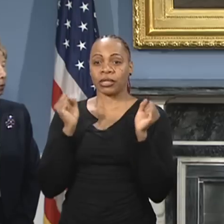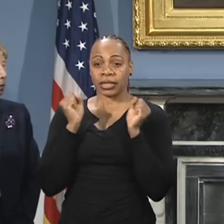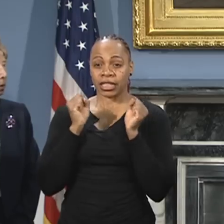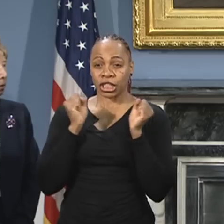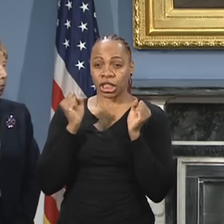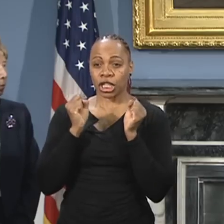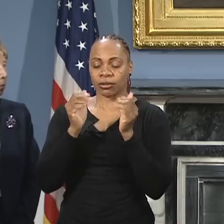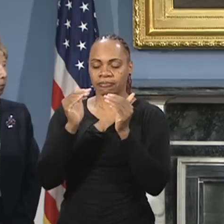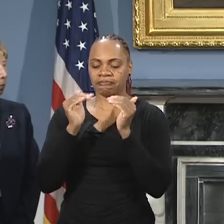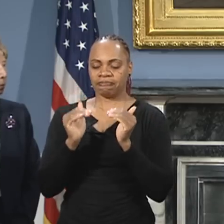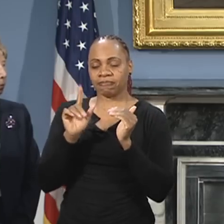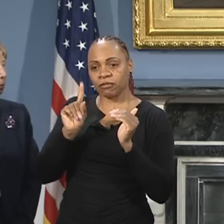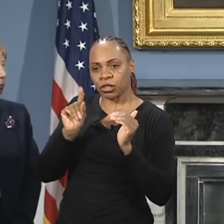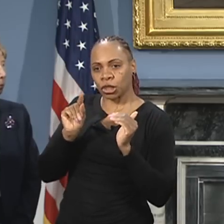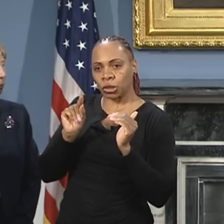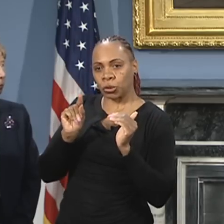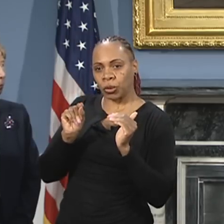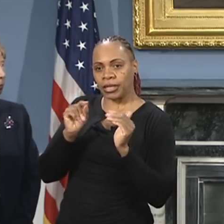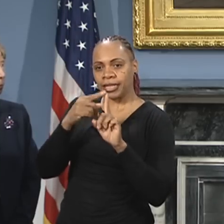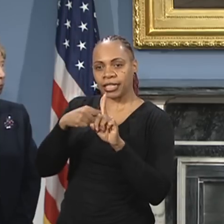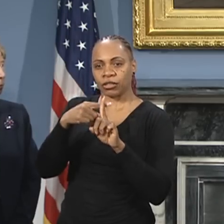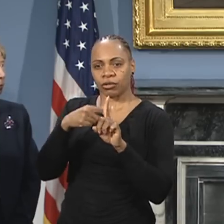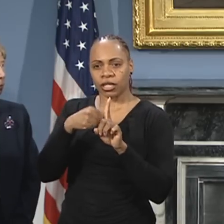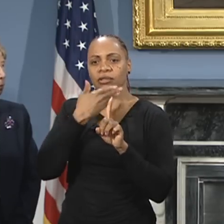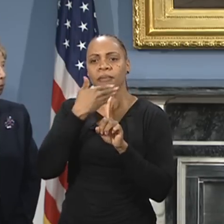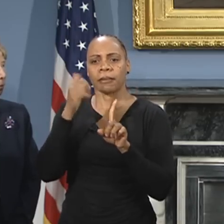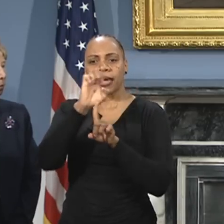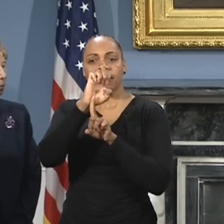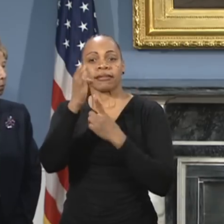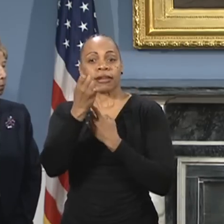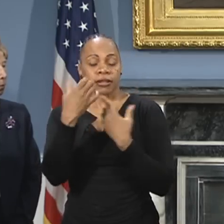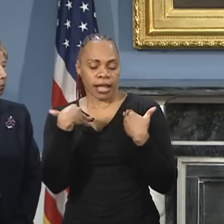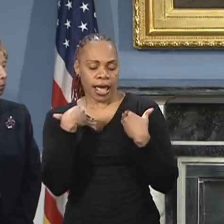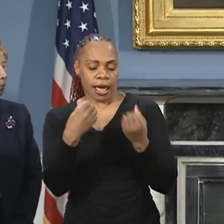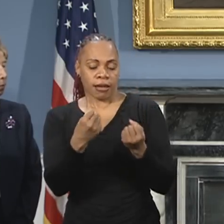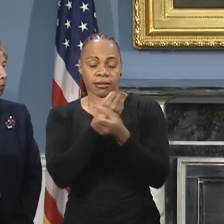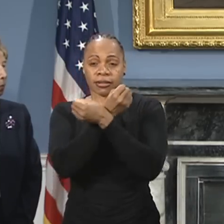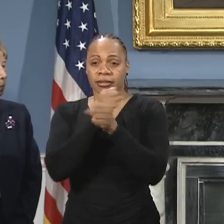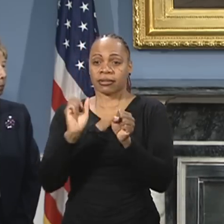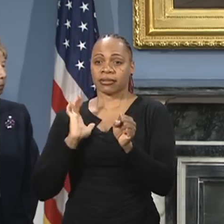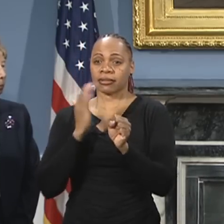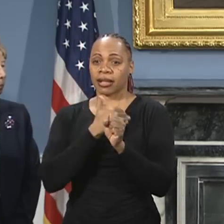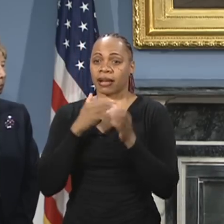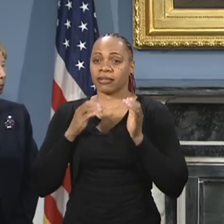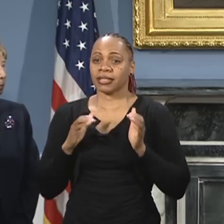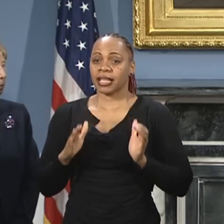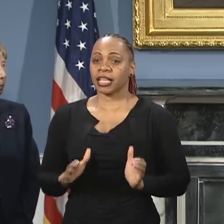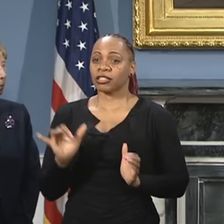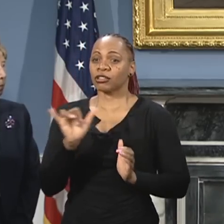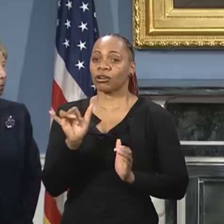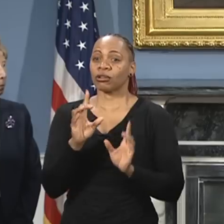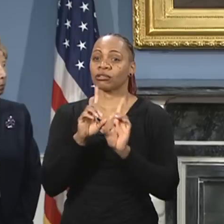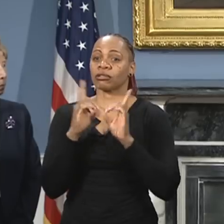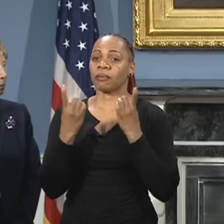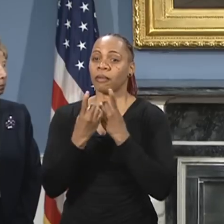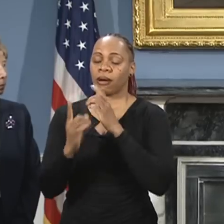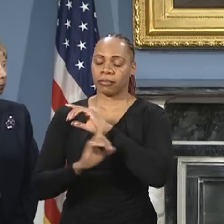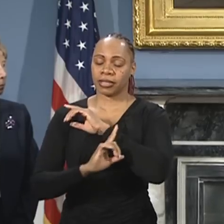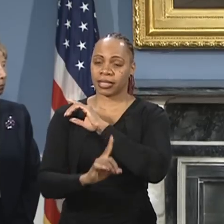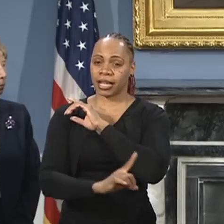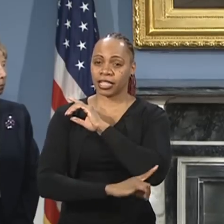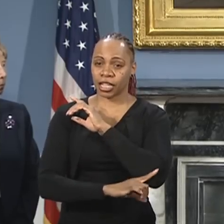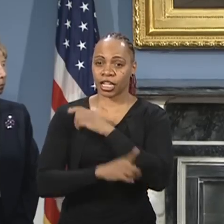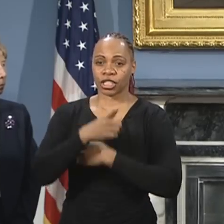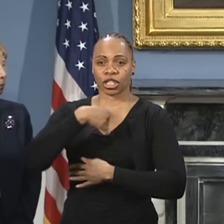better environment in terms of the health and safety of our citizens, but also in terms of sanitation's efforts, as we have learned. I've been in a